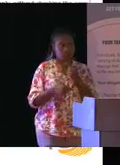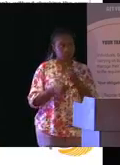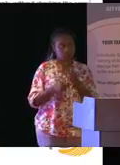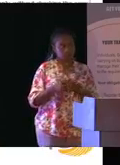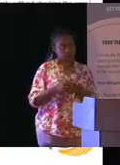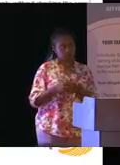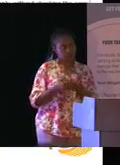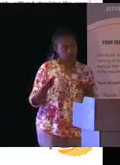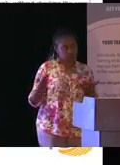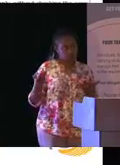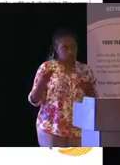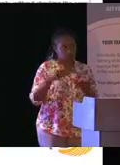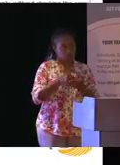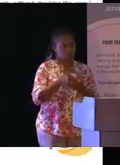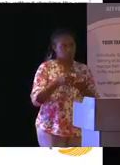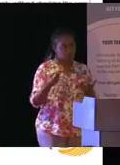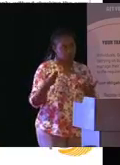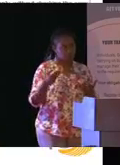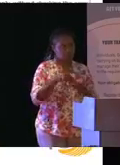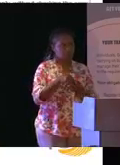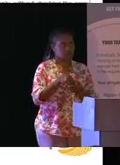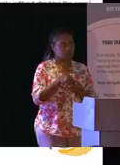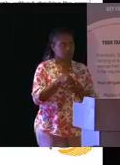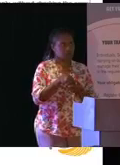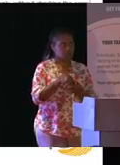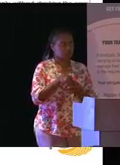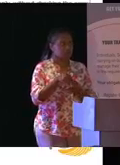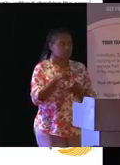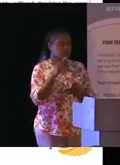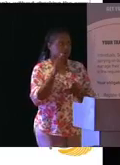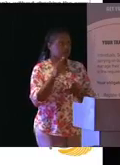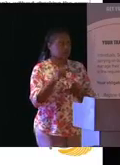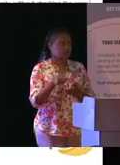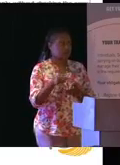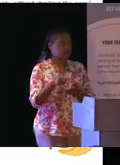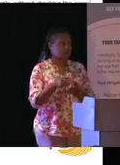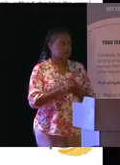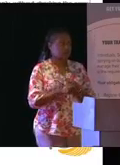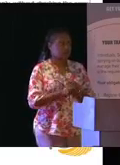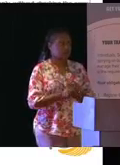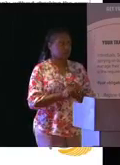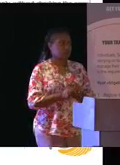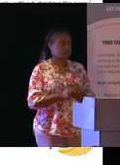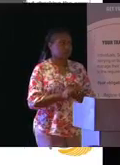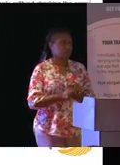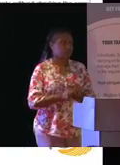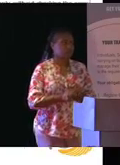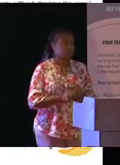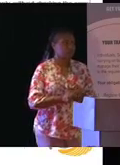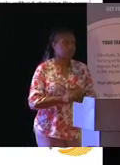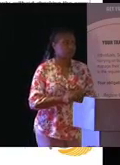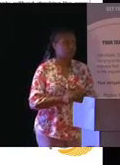included. Again,